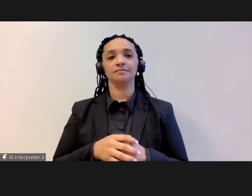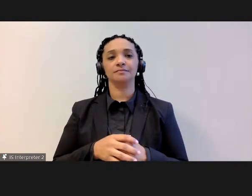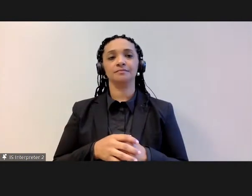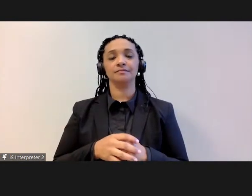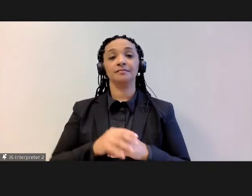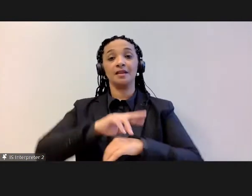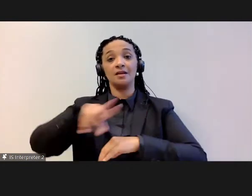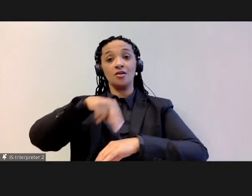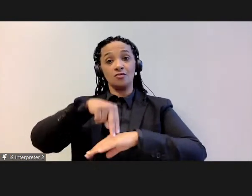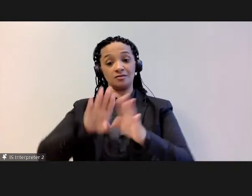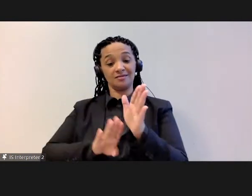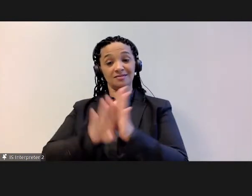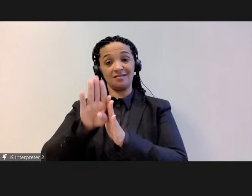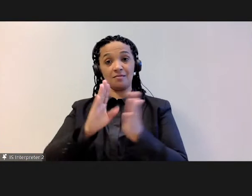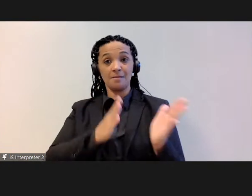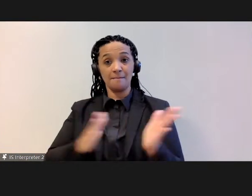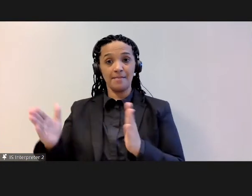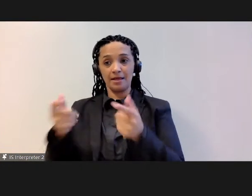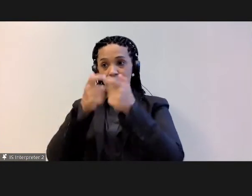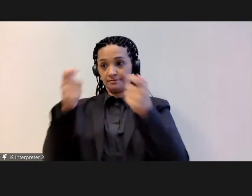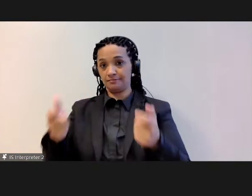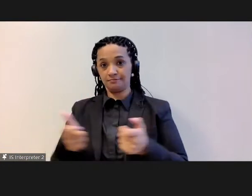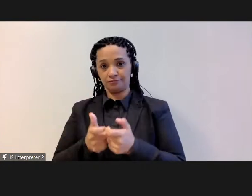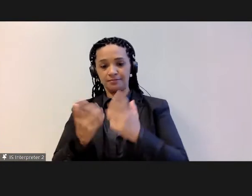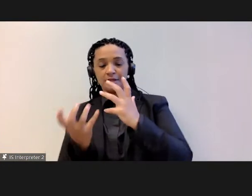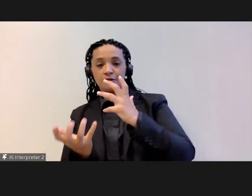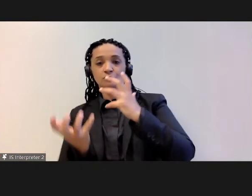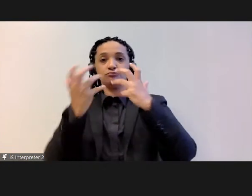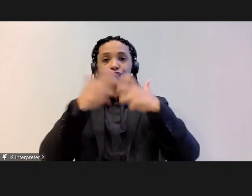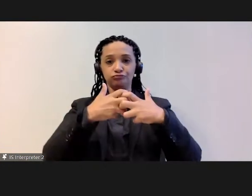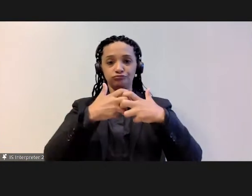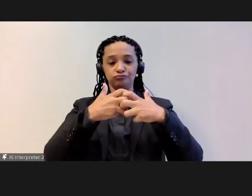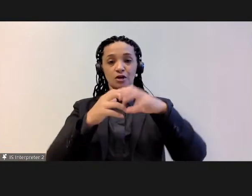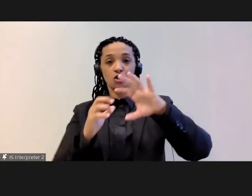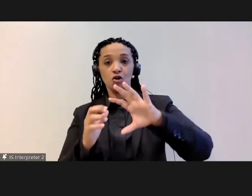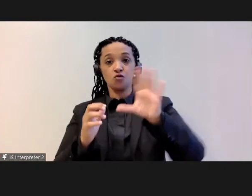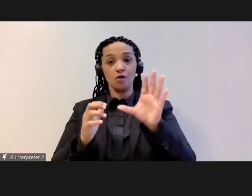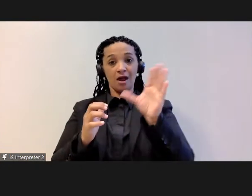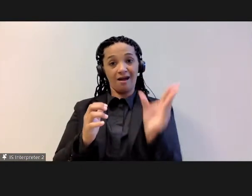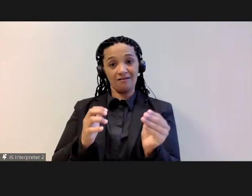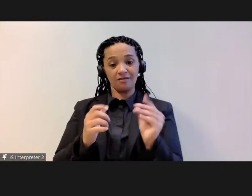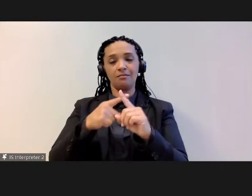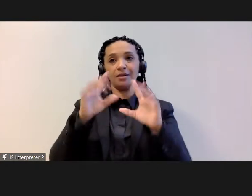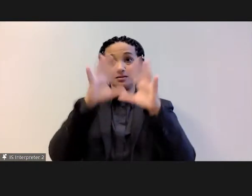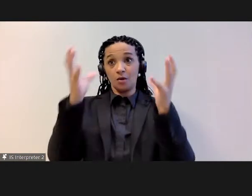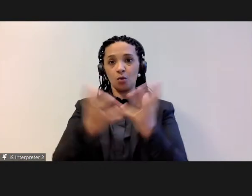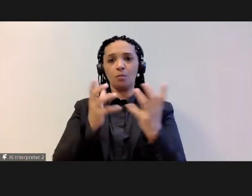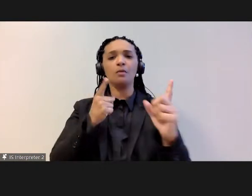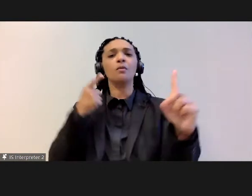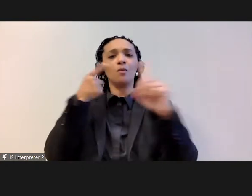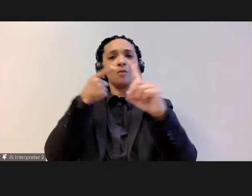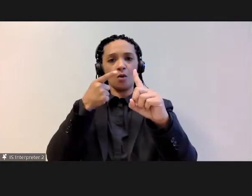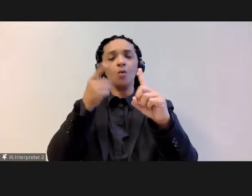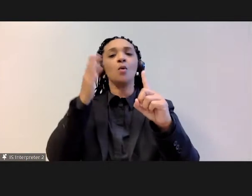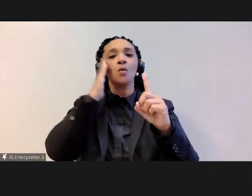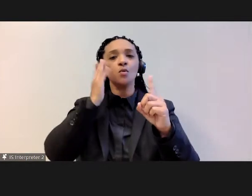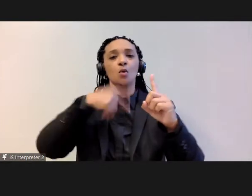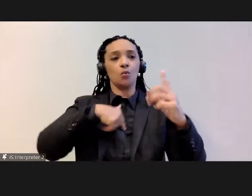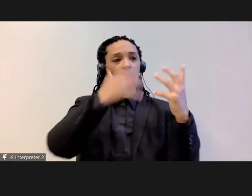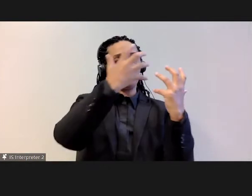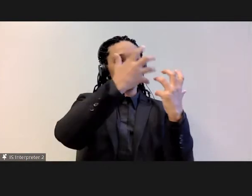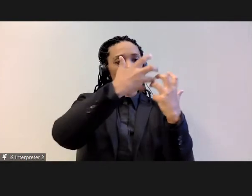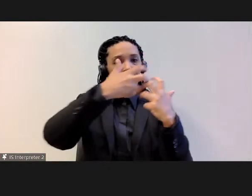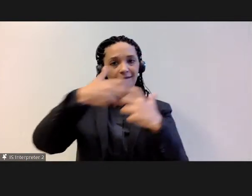plans to the regional and global goals can also help us in harmonizing our data